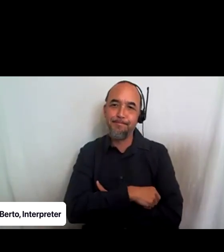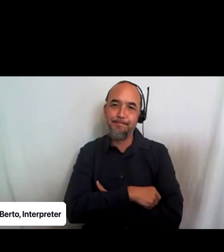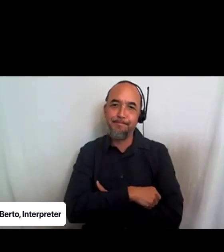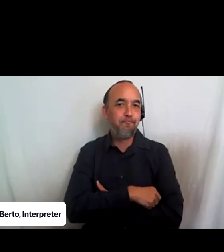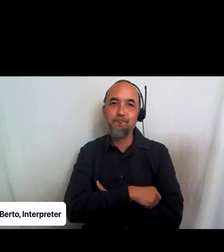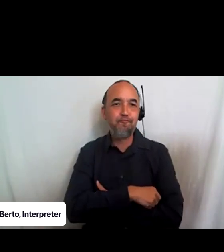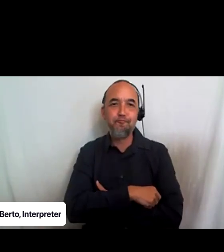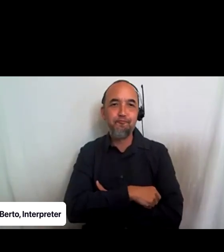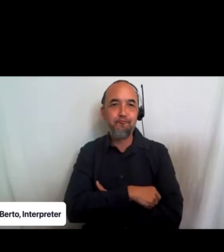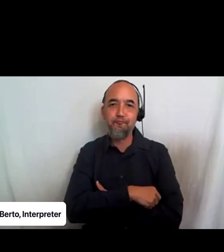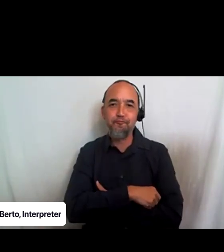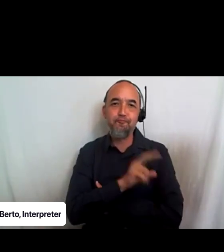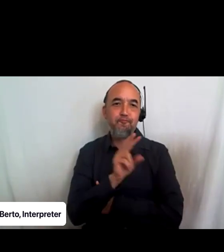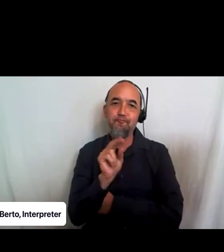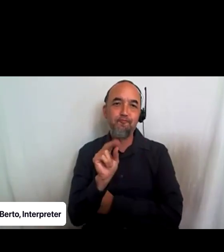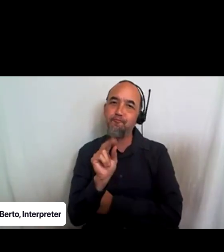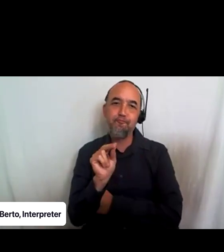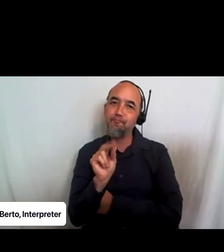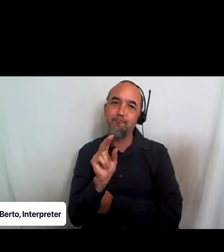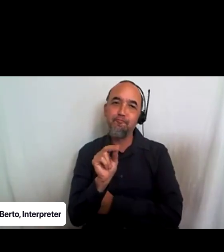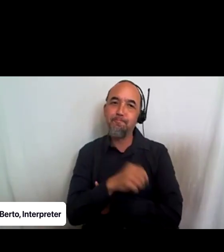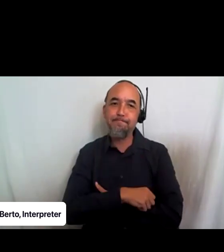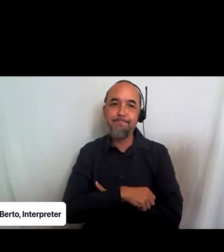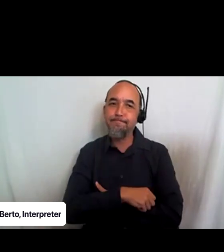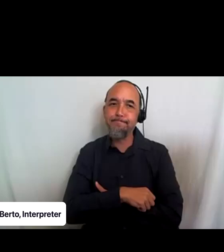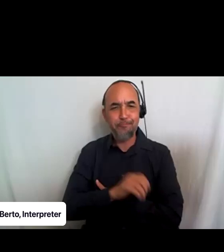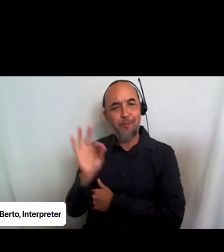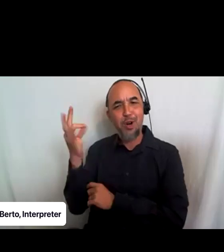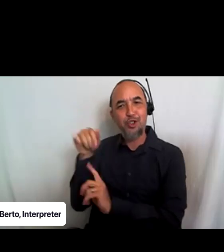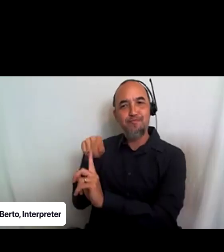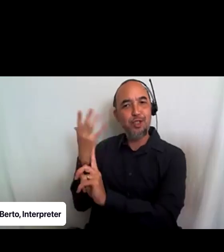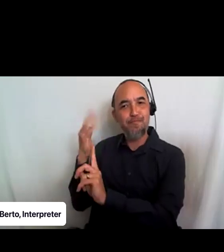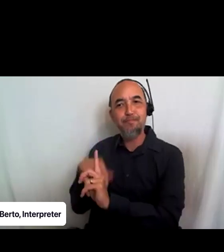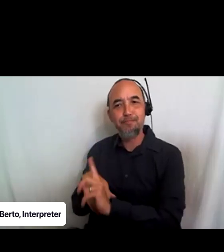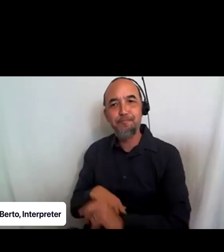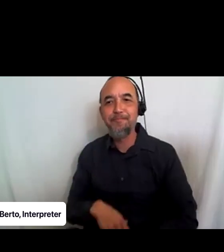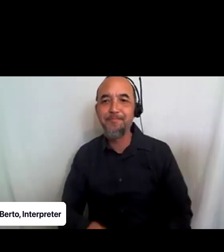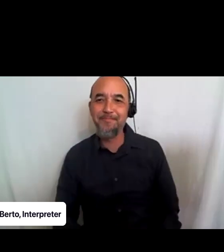Nah, nah. The Frenchie.